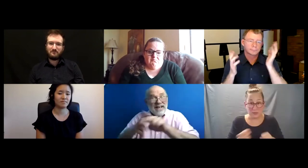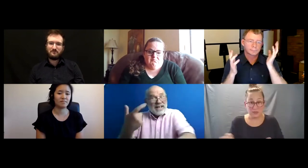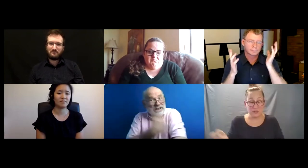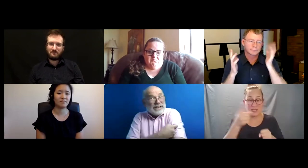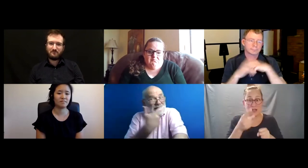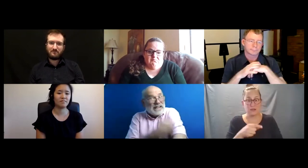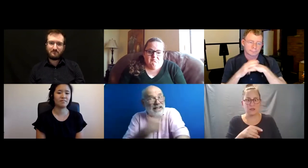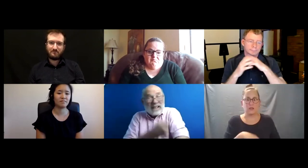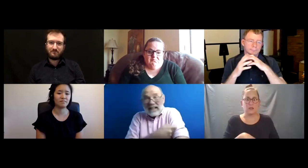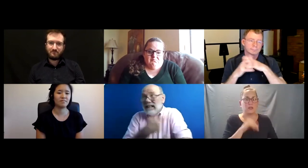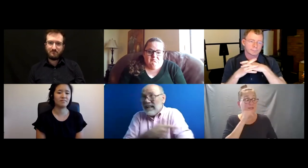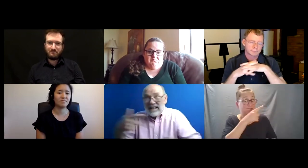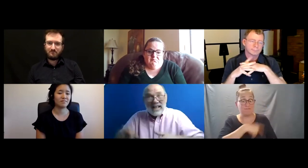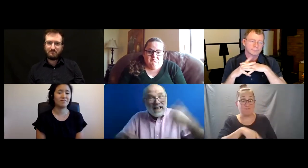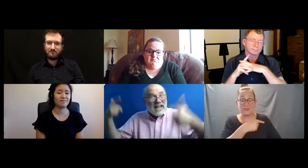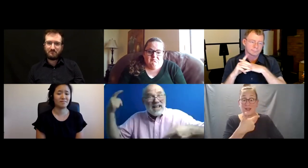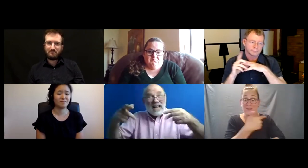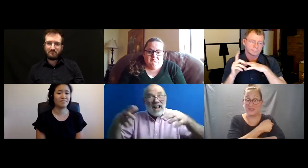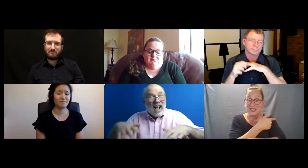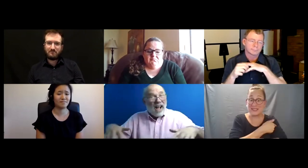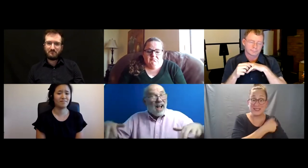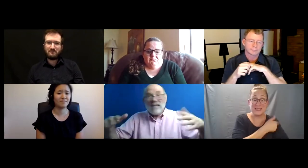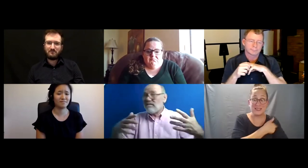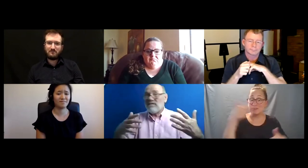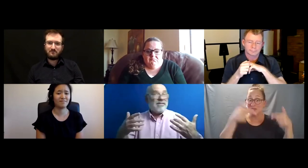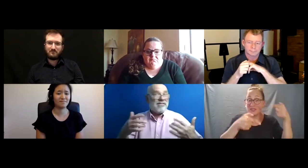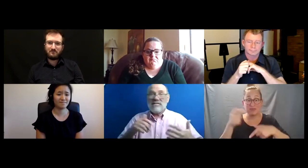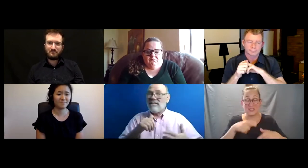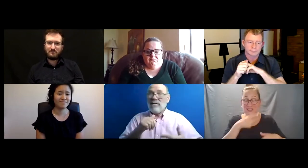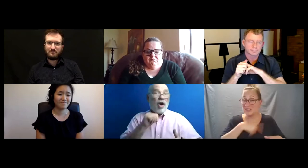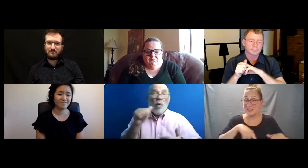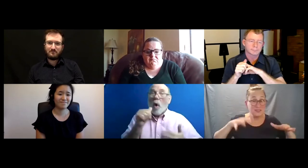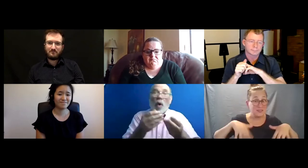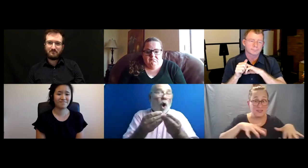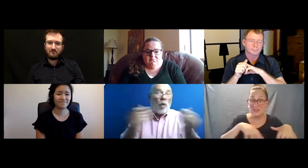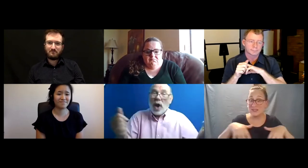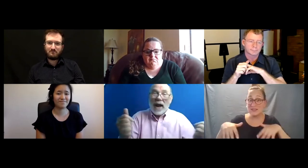and likely even until next year, even though the vaccine rates